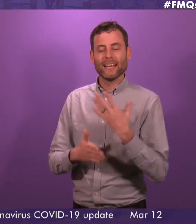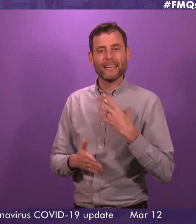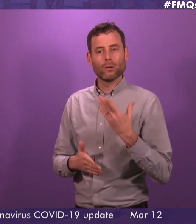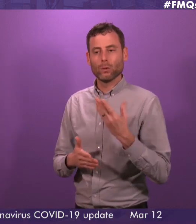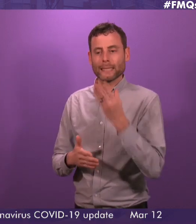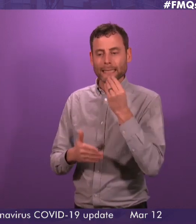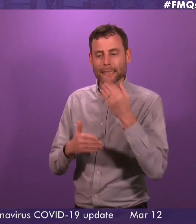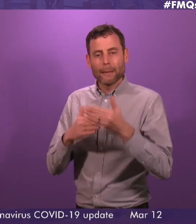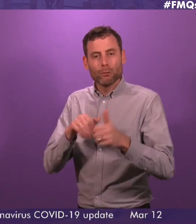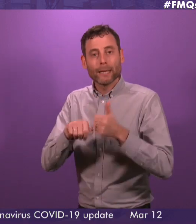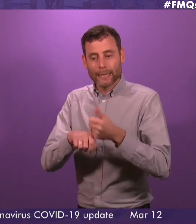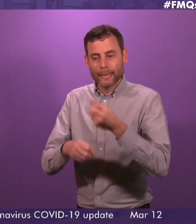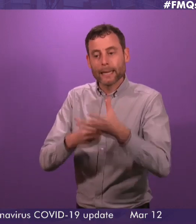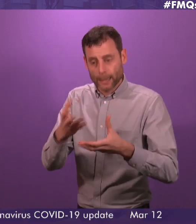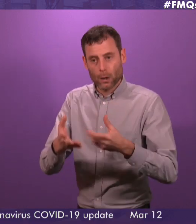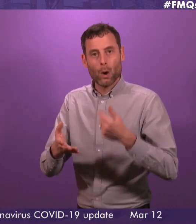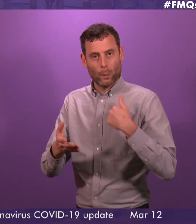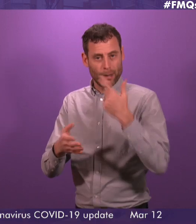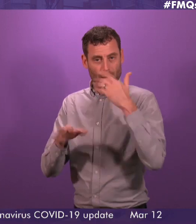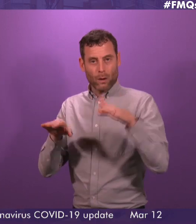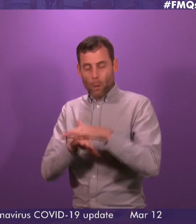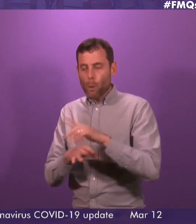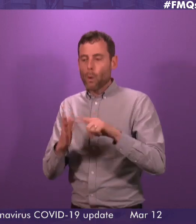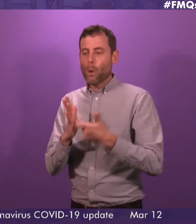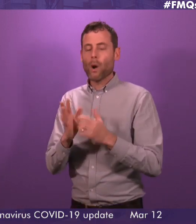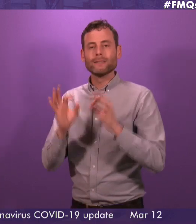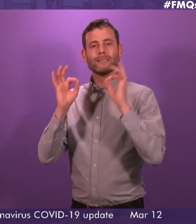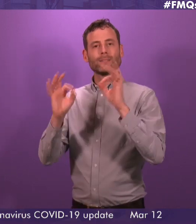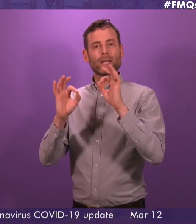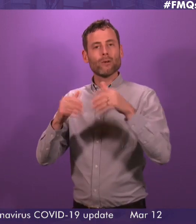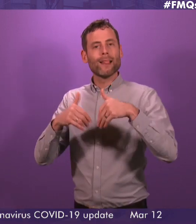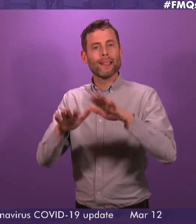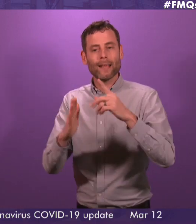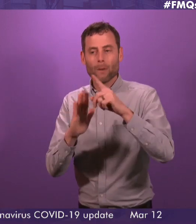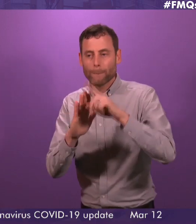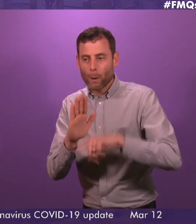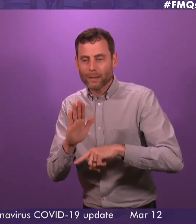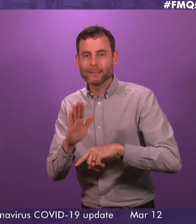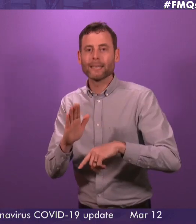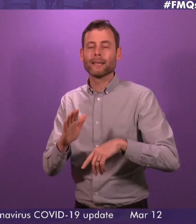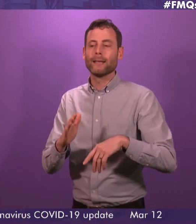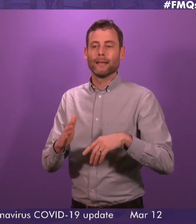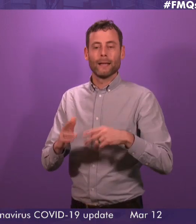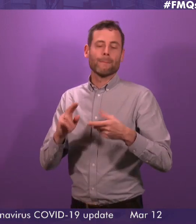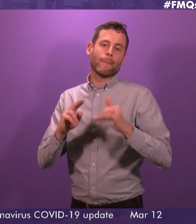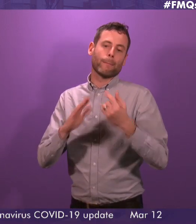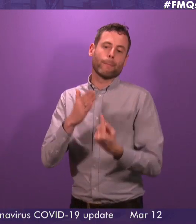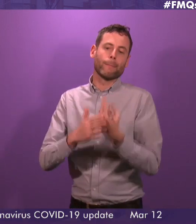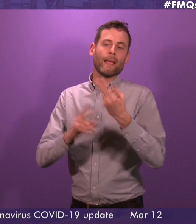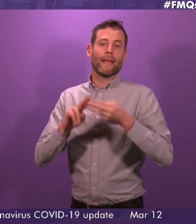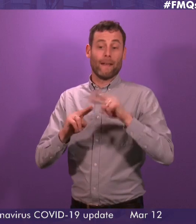members to follow the Parliament's special leave policy for staff absences as a result of self-isolation